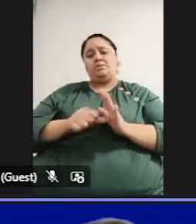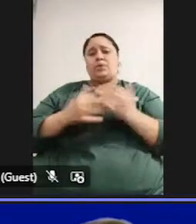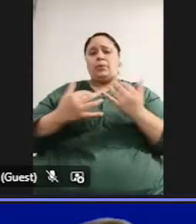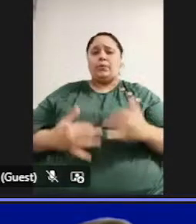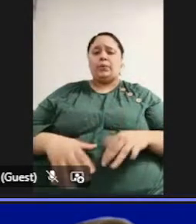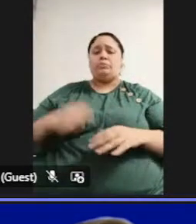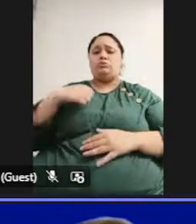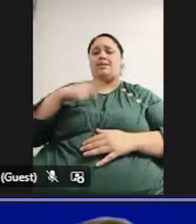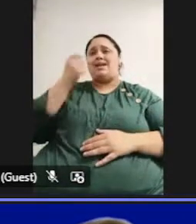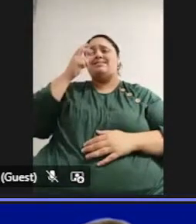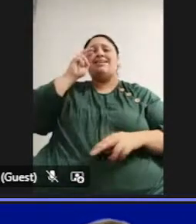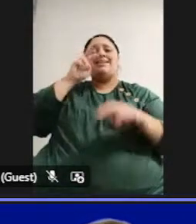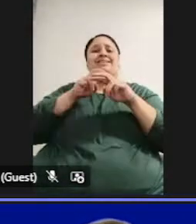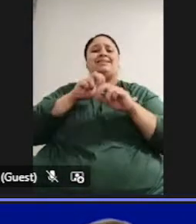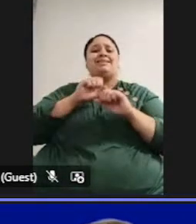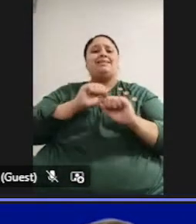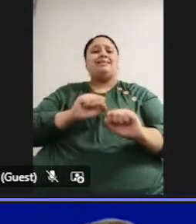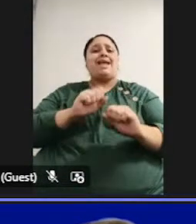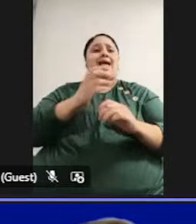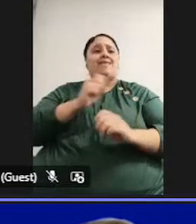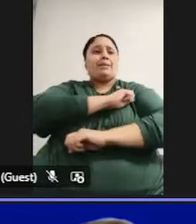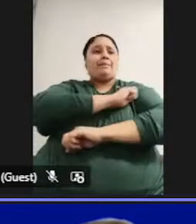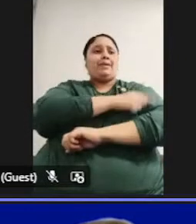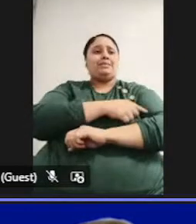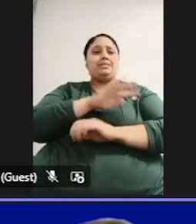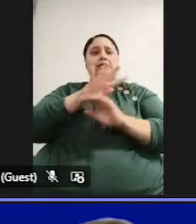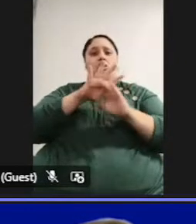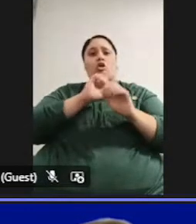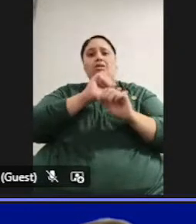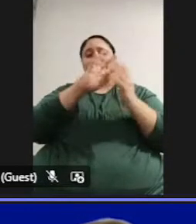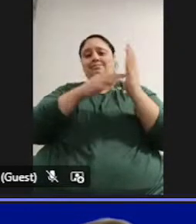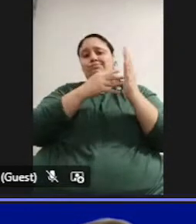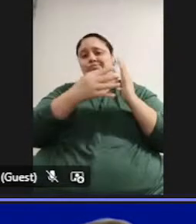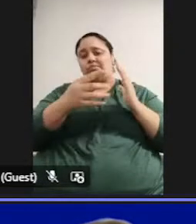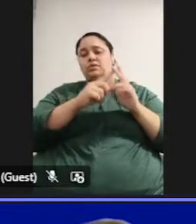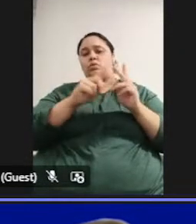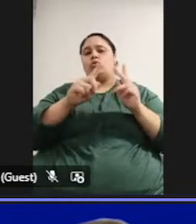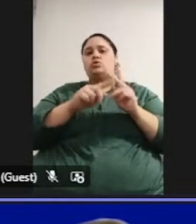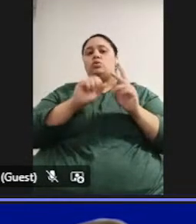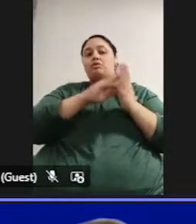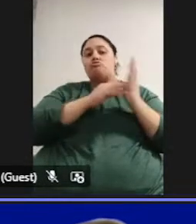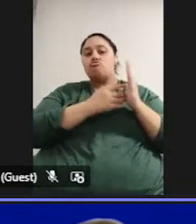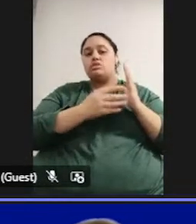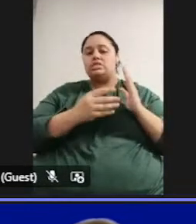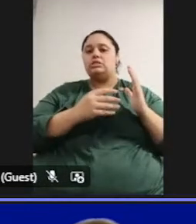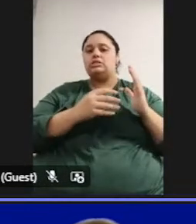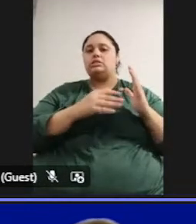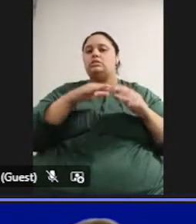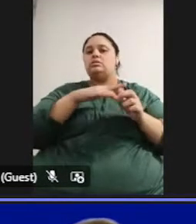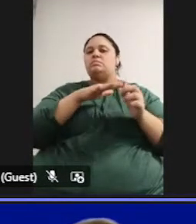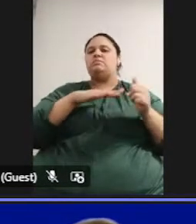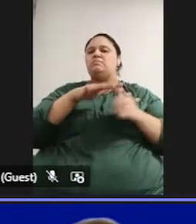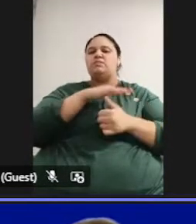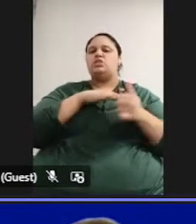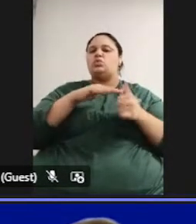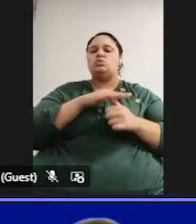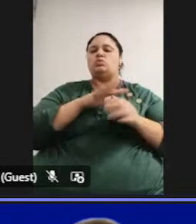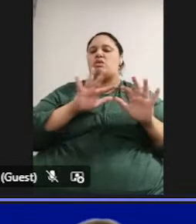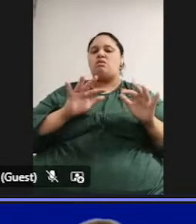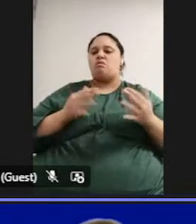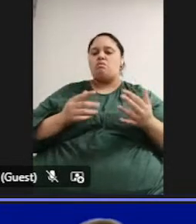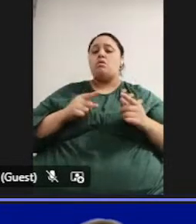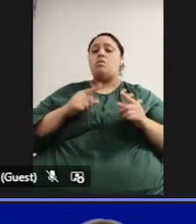spare capacity on their grids, but also the state of those grids. And that helps us to understand where grids might need to be